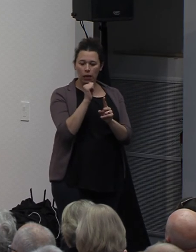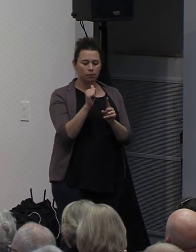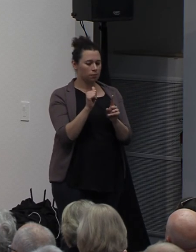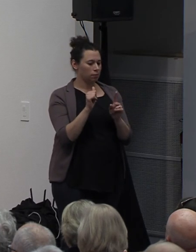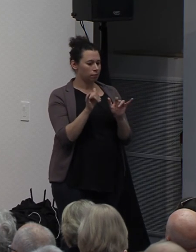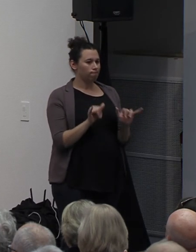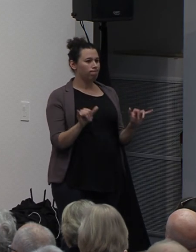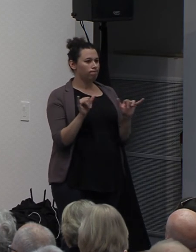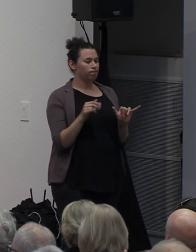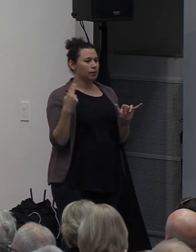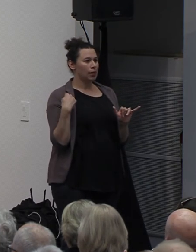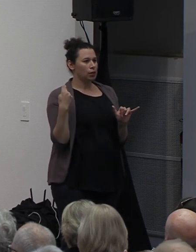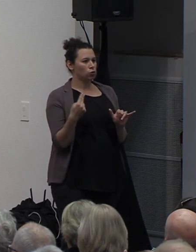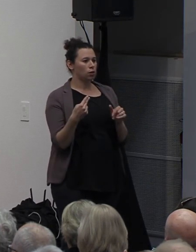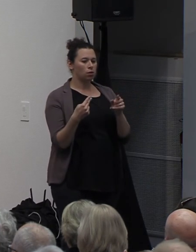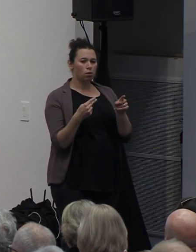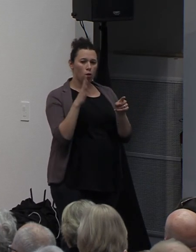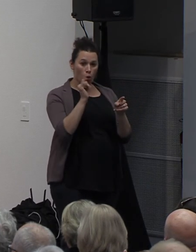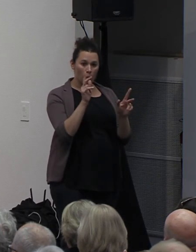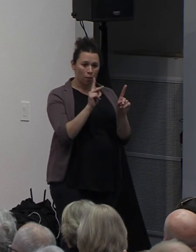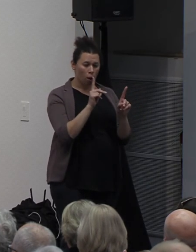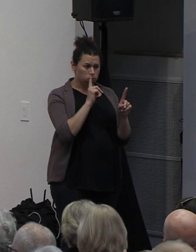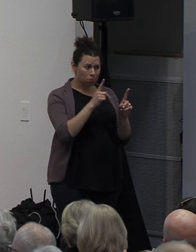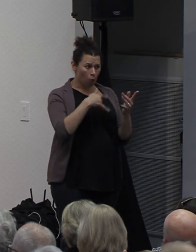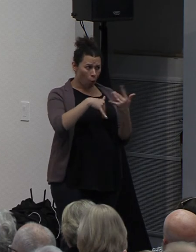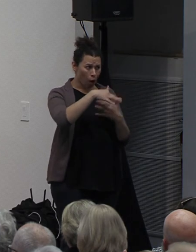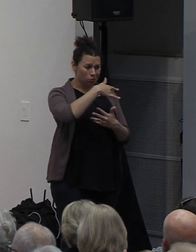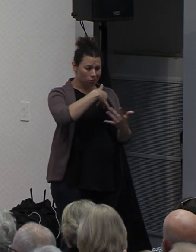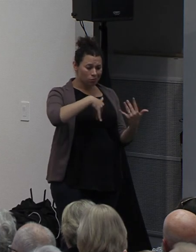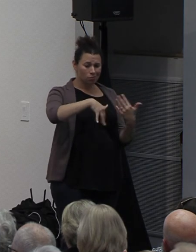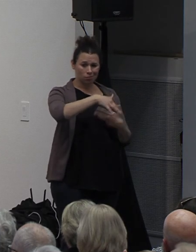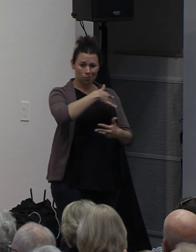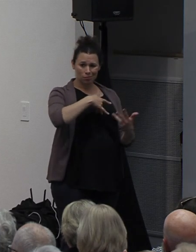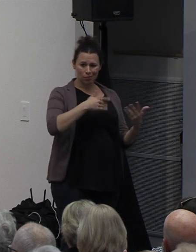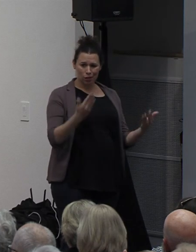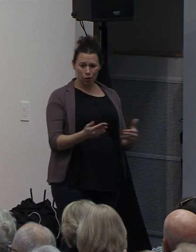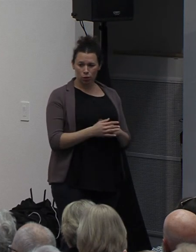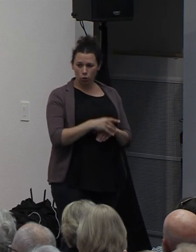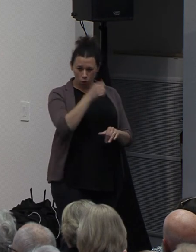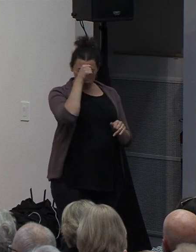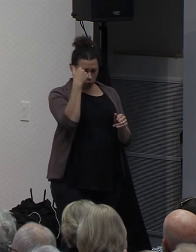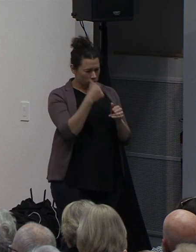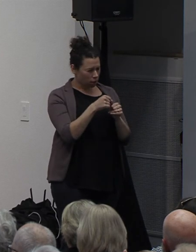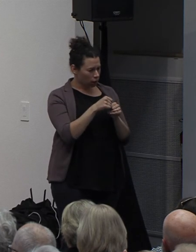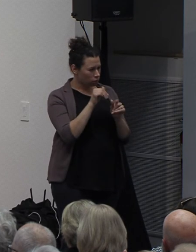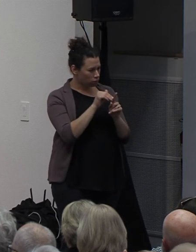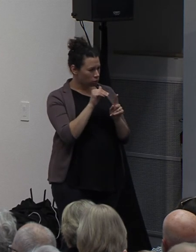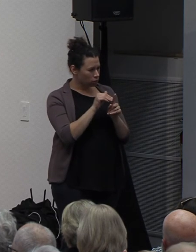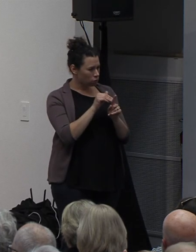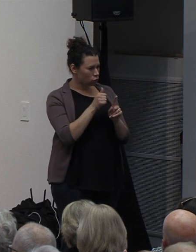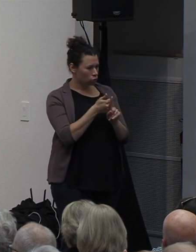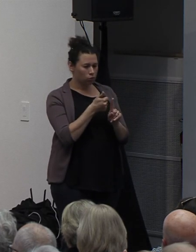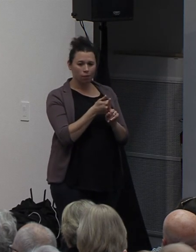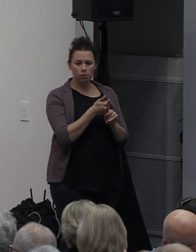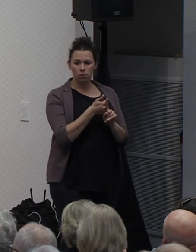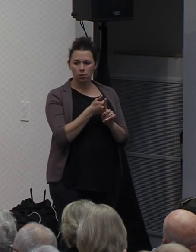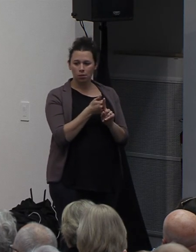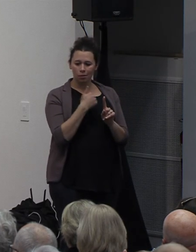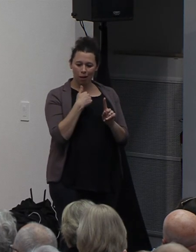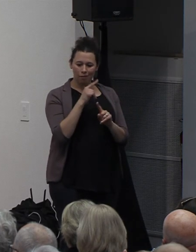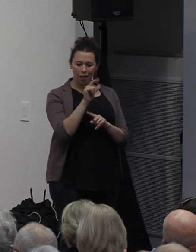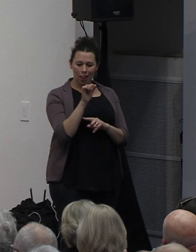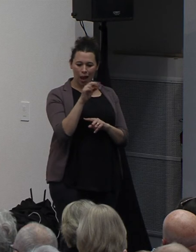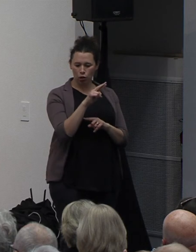of history, but people who walk among you. Remind yourself that there are layers to remembrance, including learning from